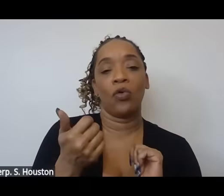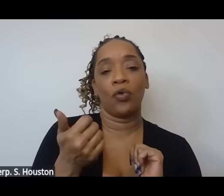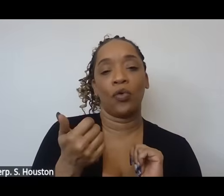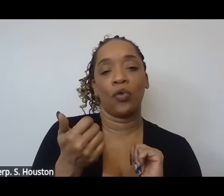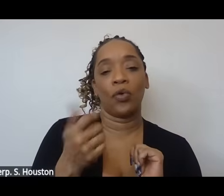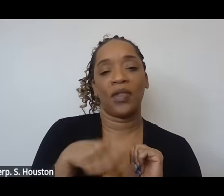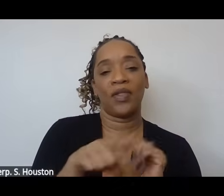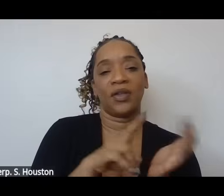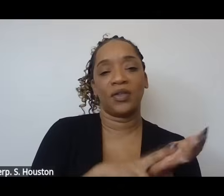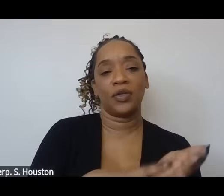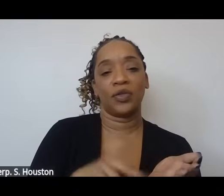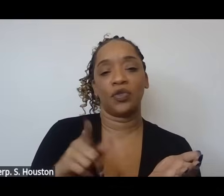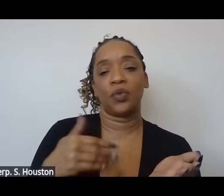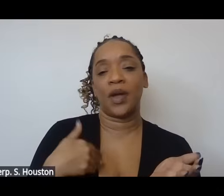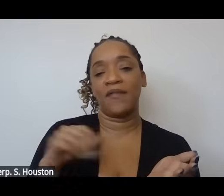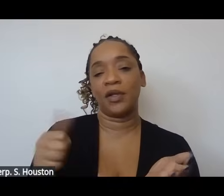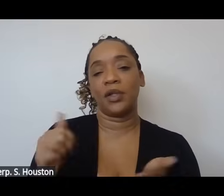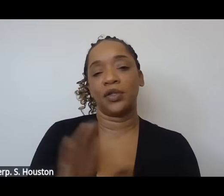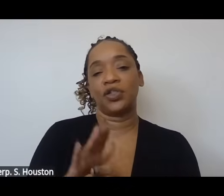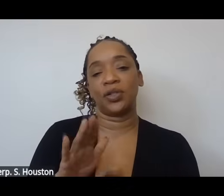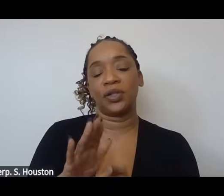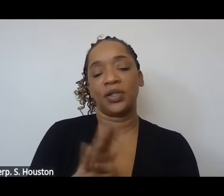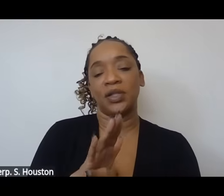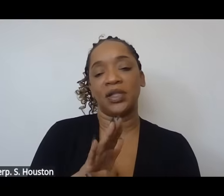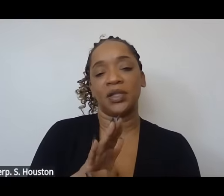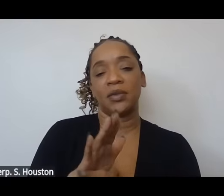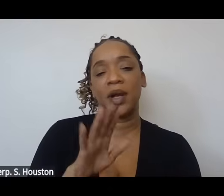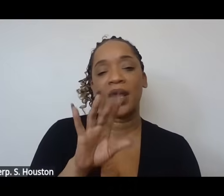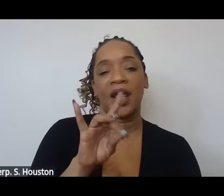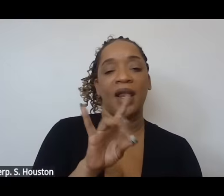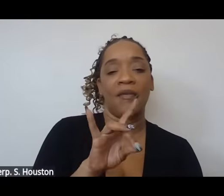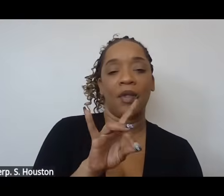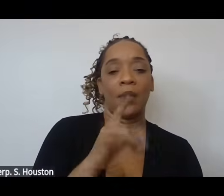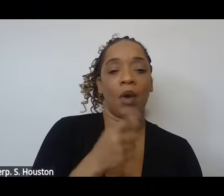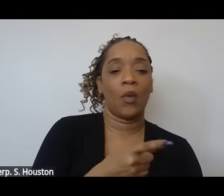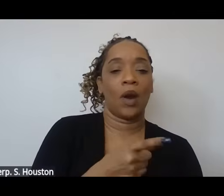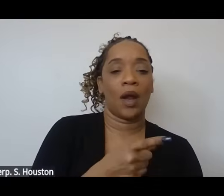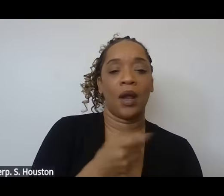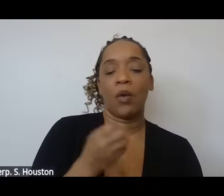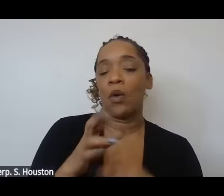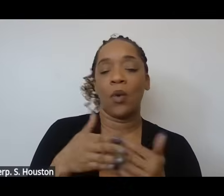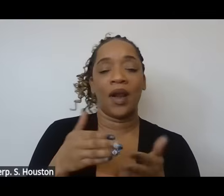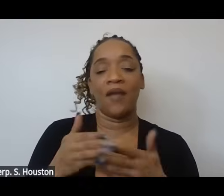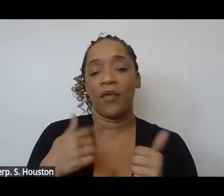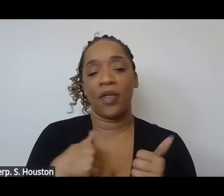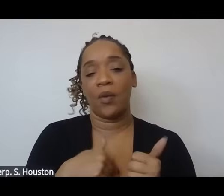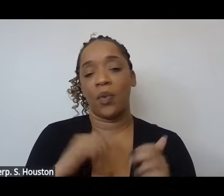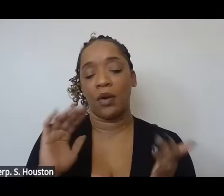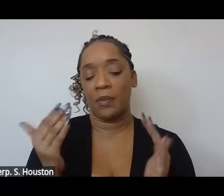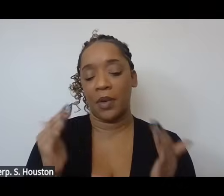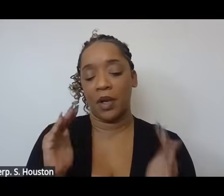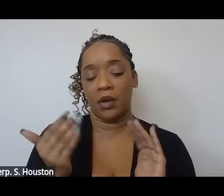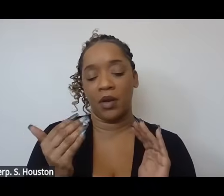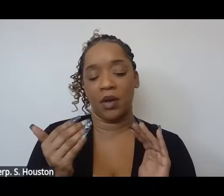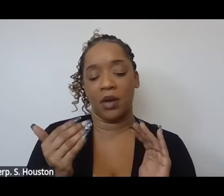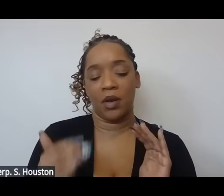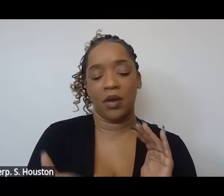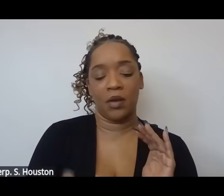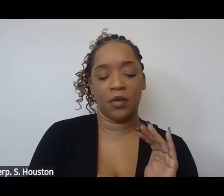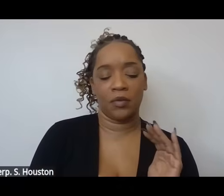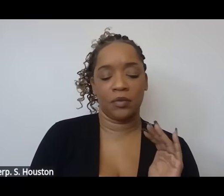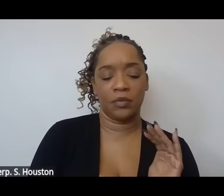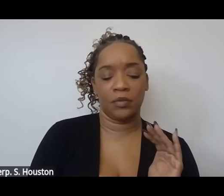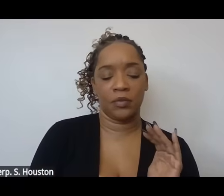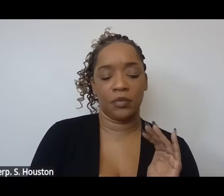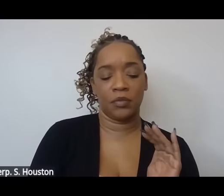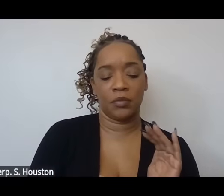compare 2 of them, or we compare 8 of them, we compare whichever ones we compare. That we're also saying in here that the only